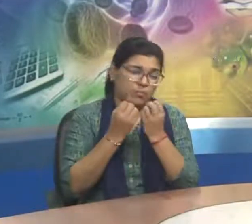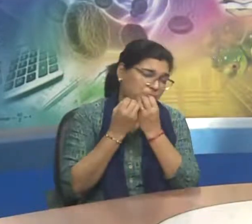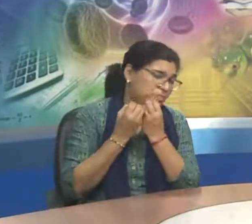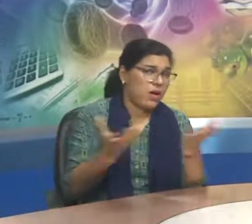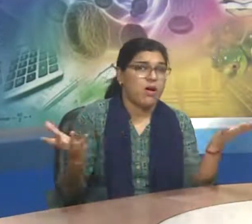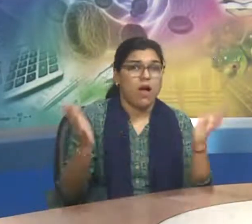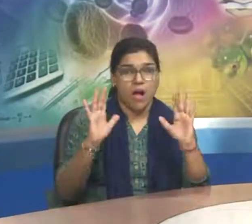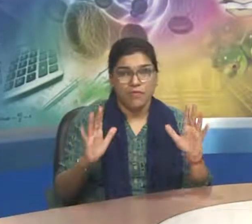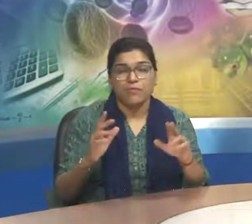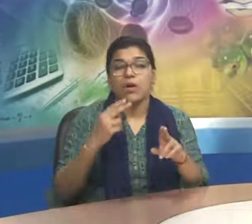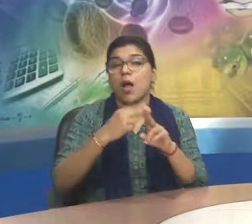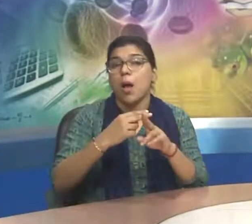bacteria.